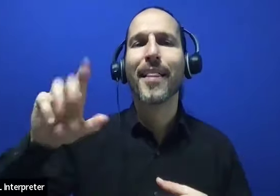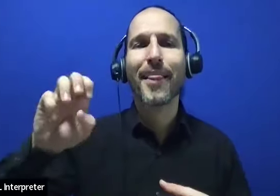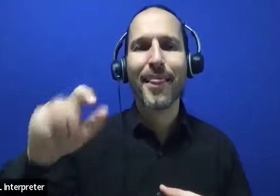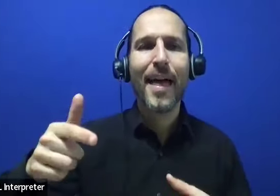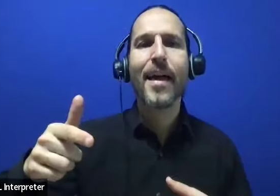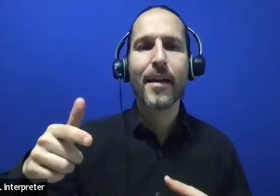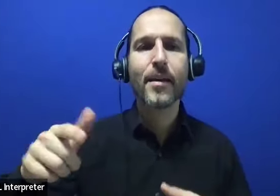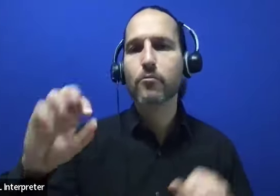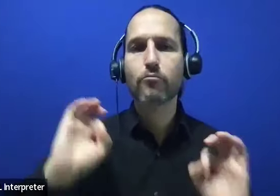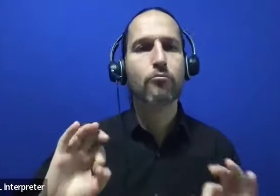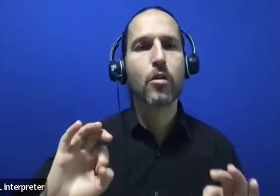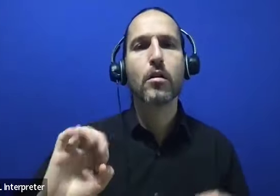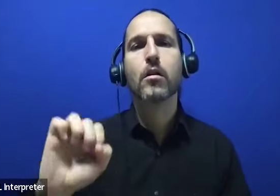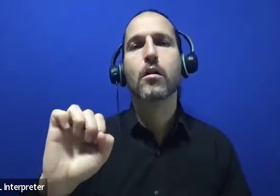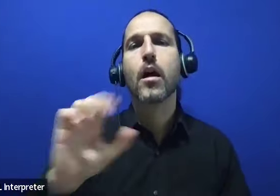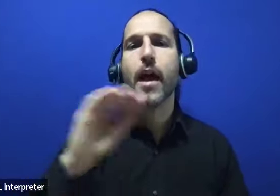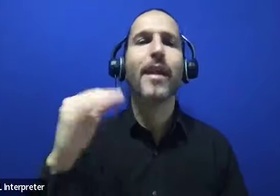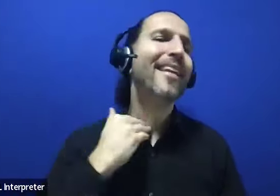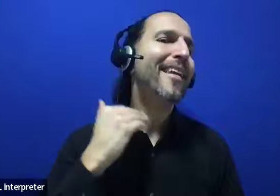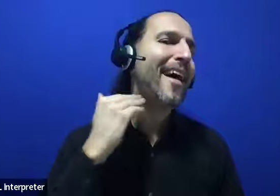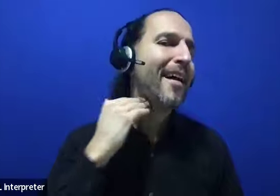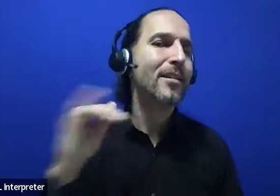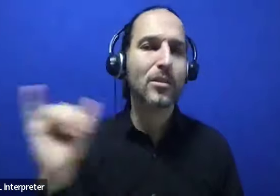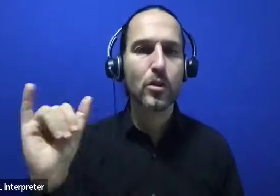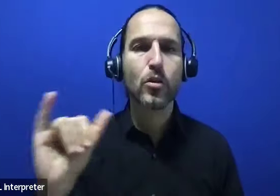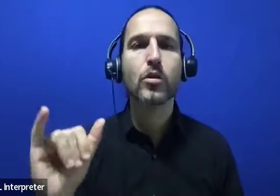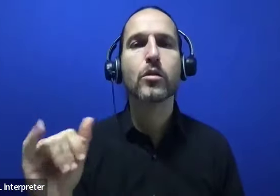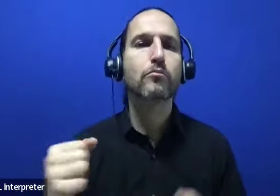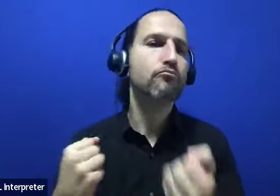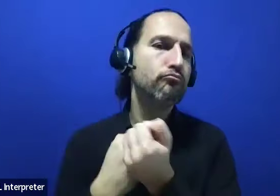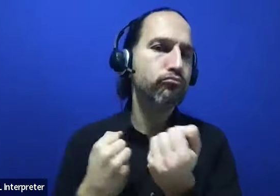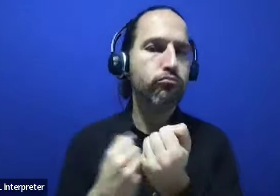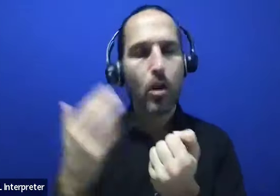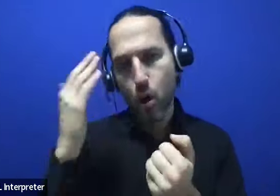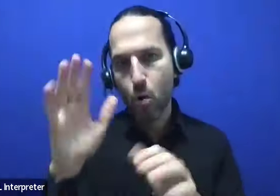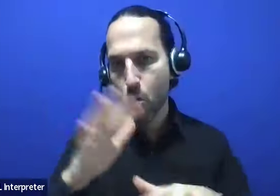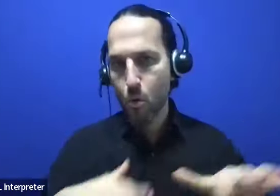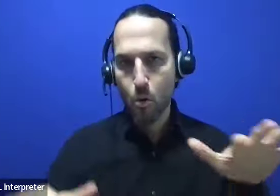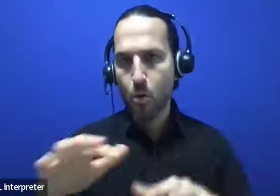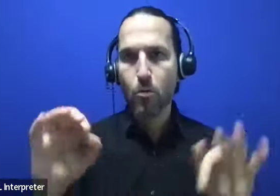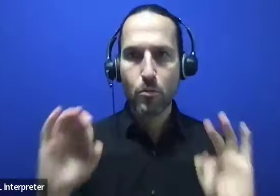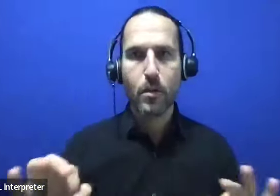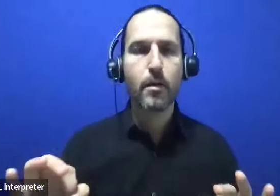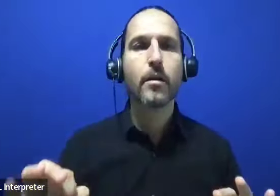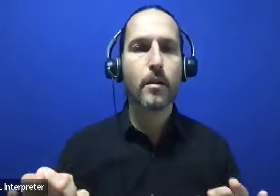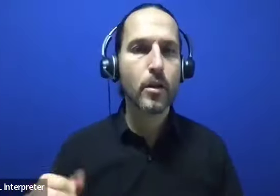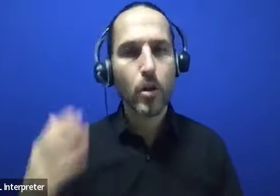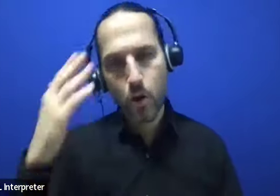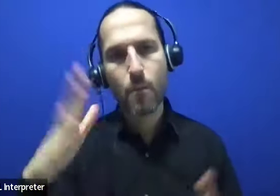nicely placed. And also his neck is getting good feedback about where he is. He's getting great proprioceptive